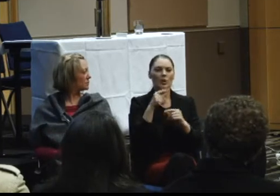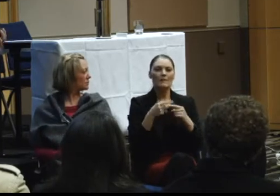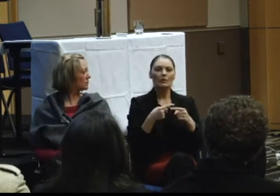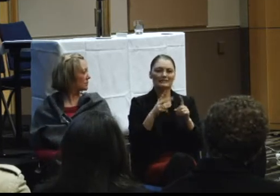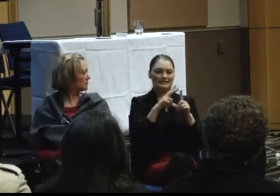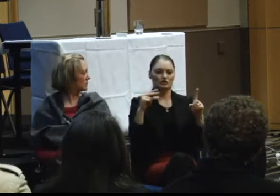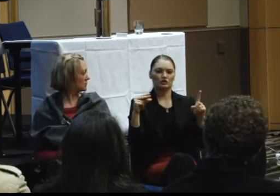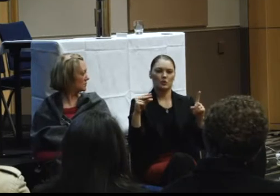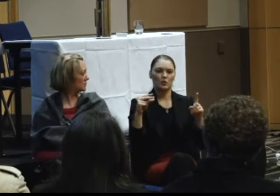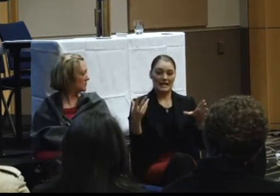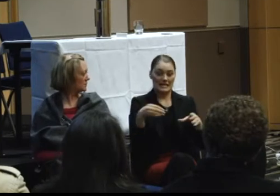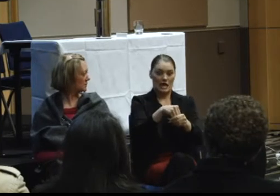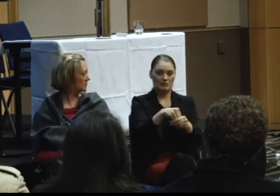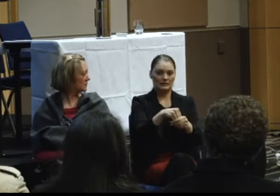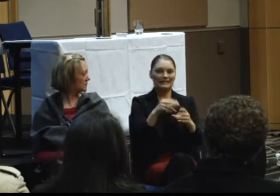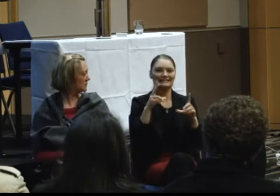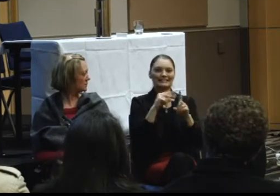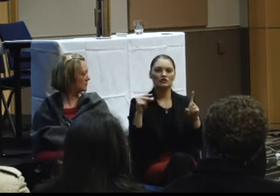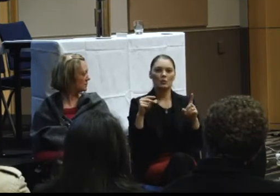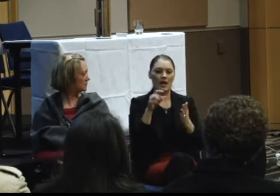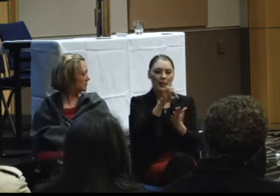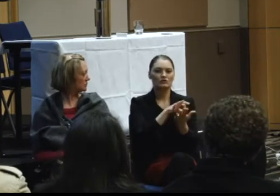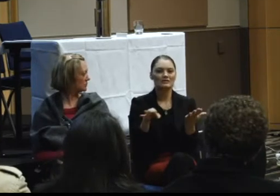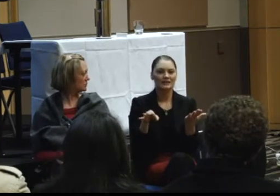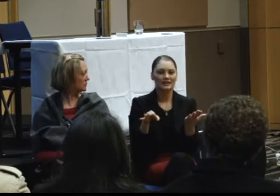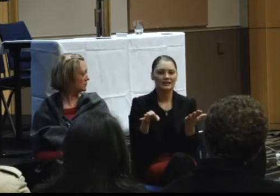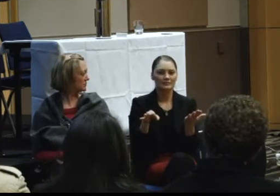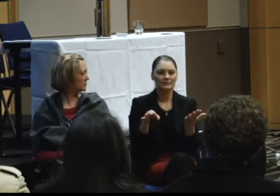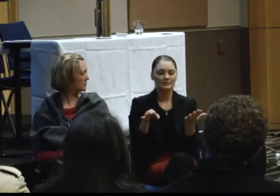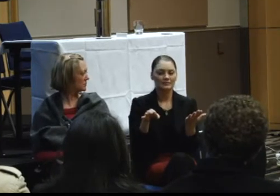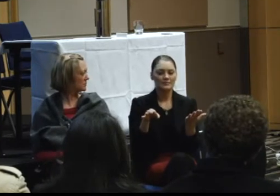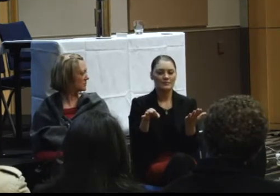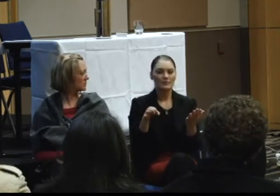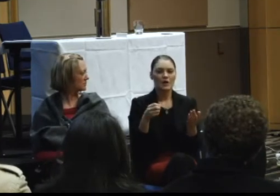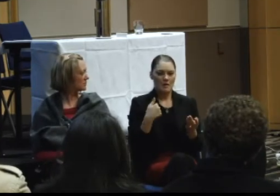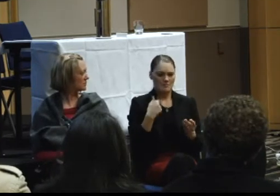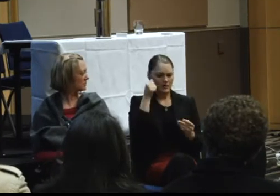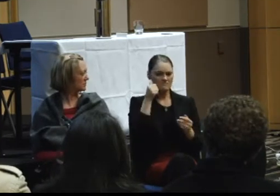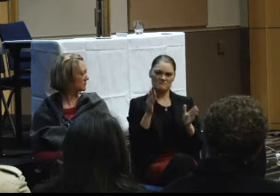and digital literacy, our belief, and I think what we had validated in this project, is that,